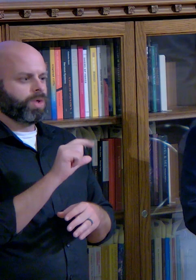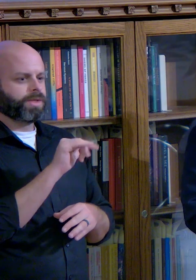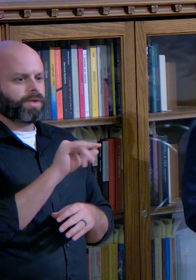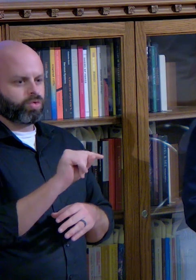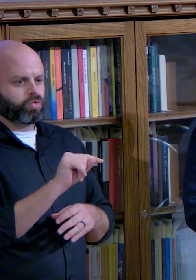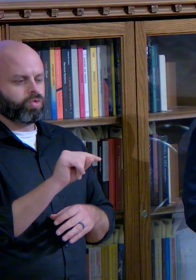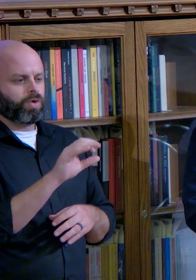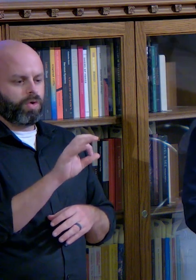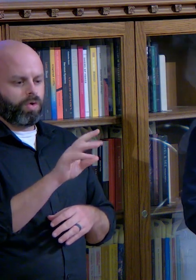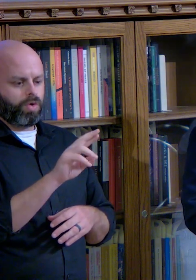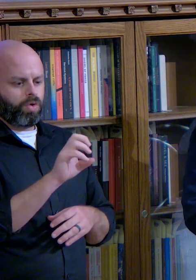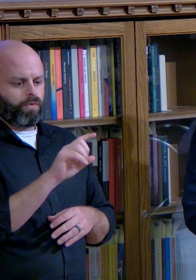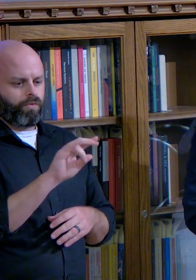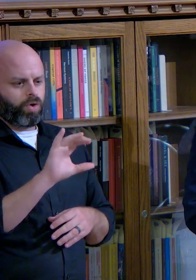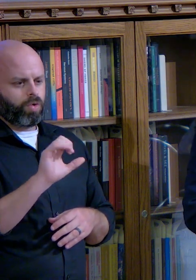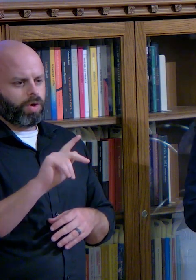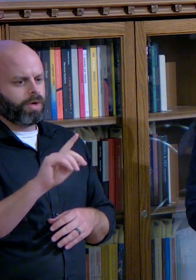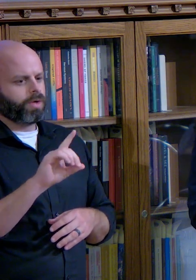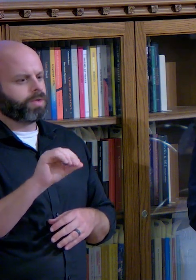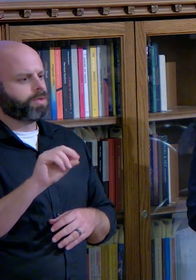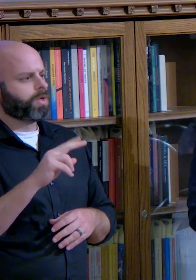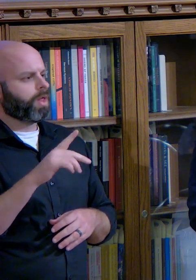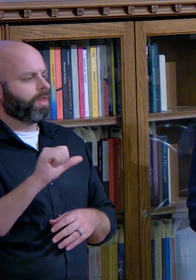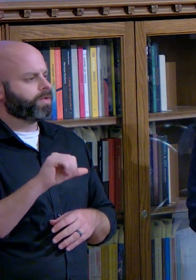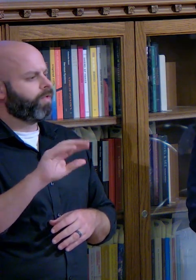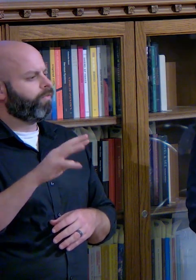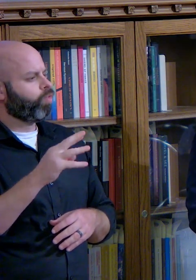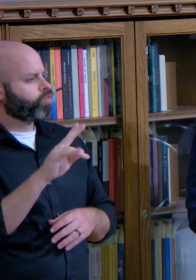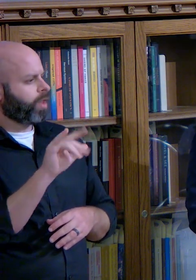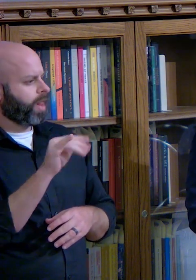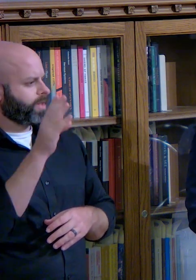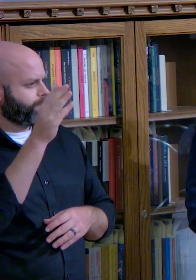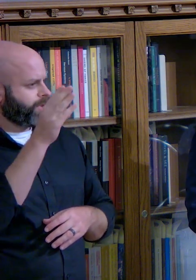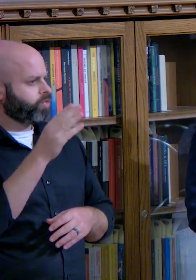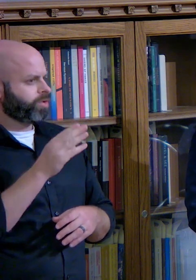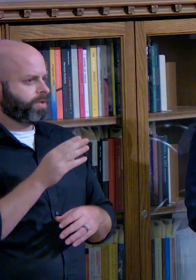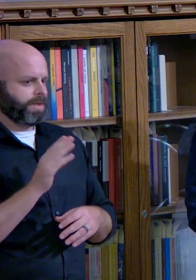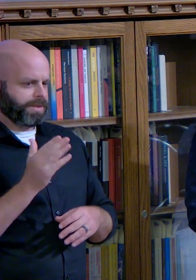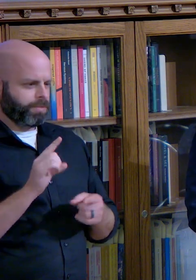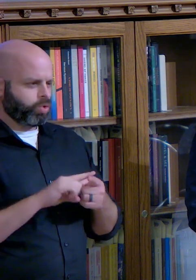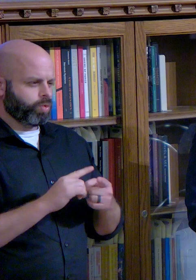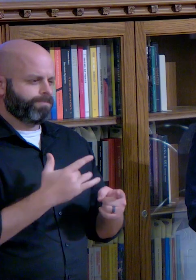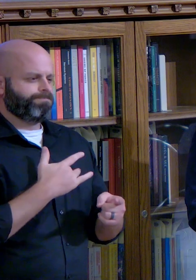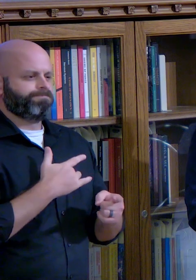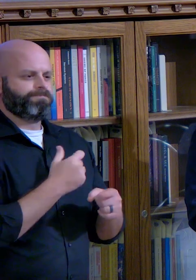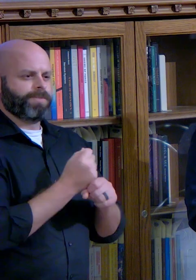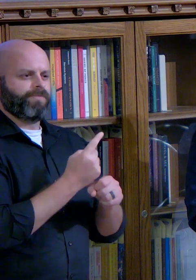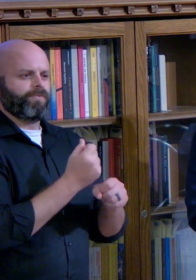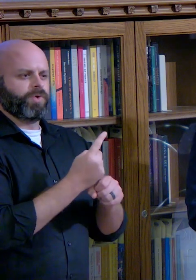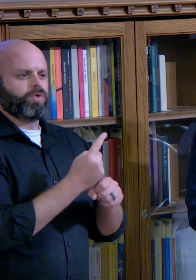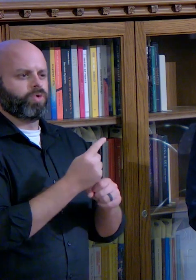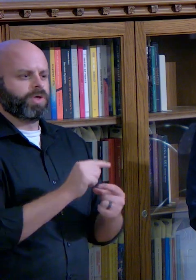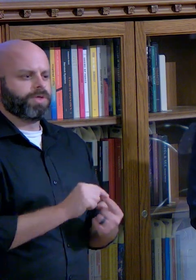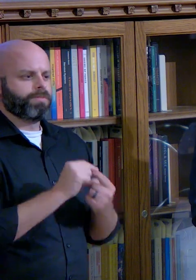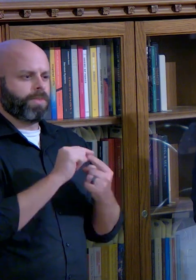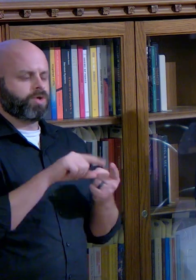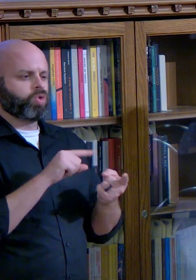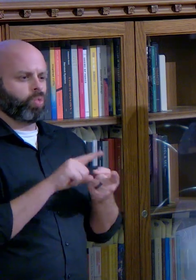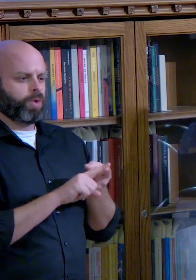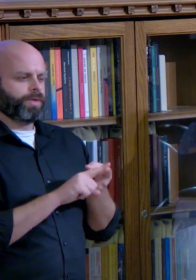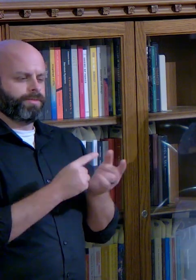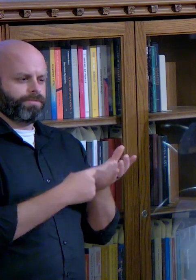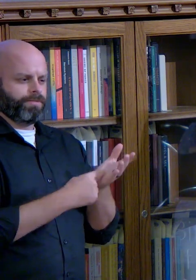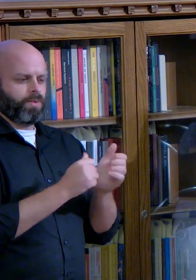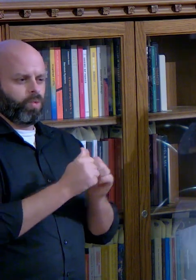Douglas Fourth of July speech seems to resonate each year especially when we put it in conversation